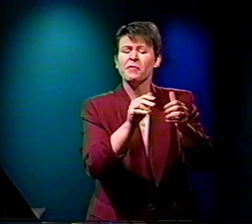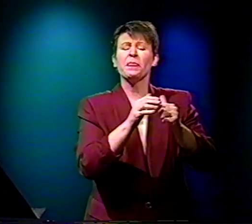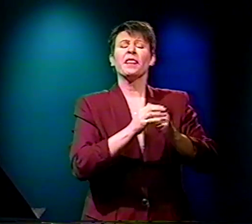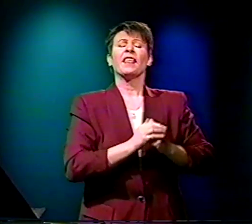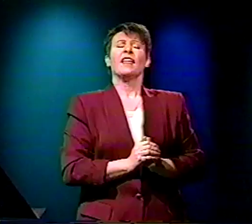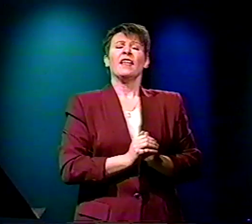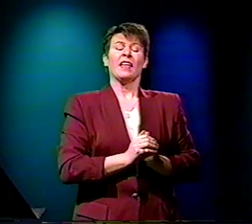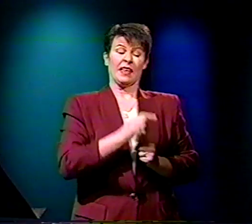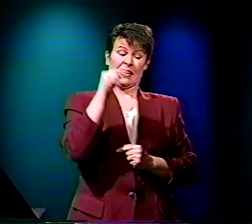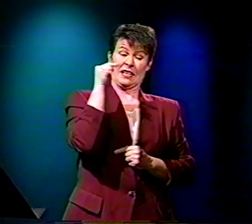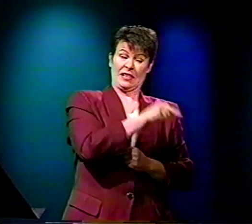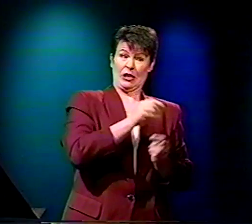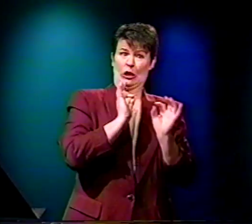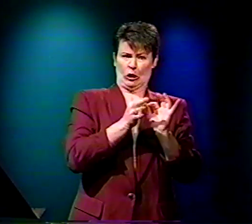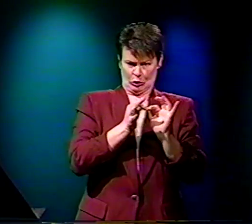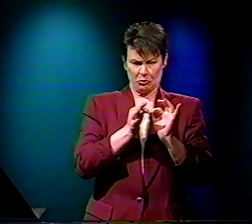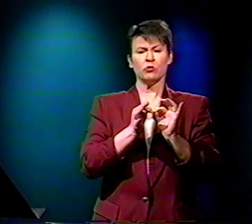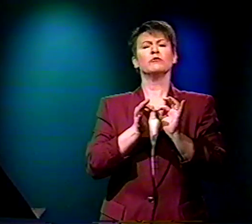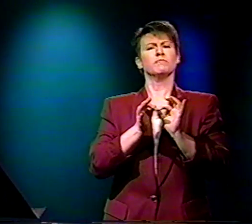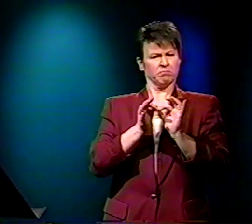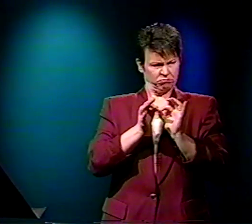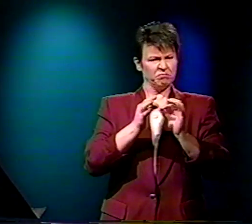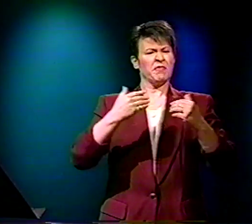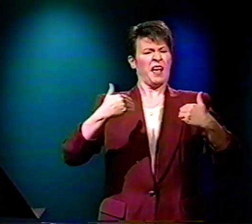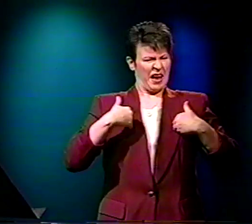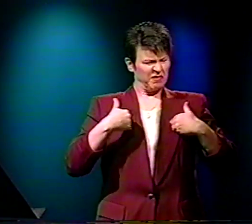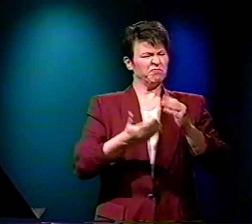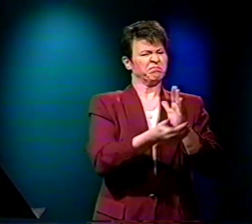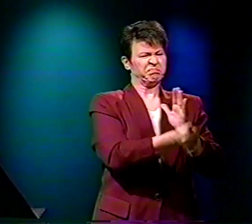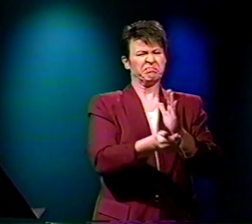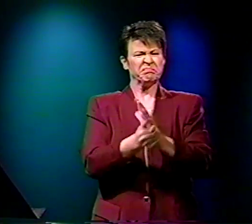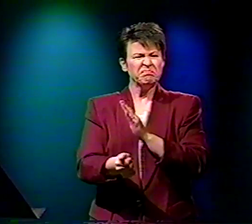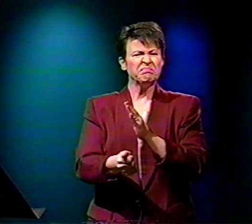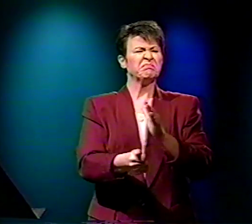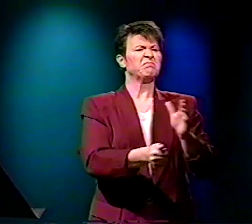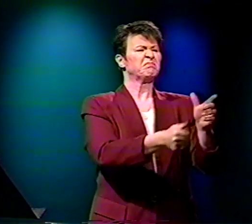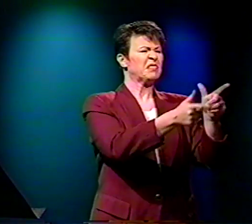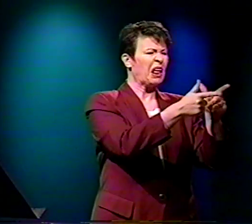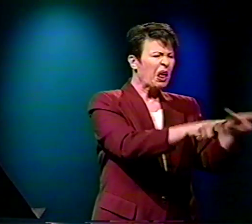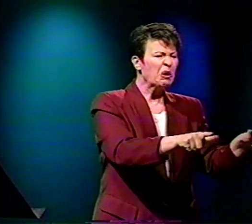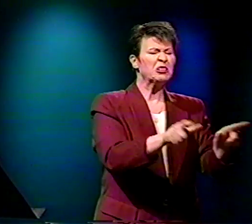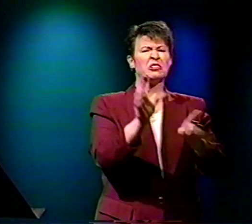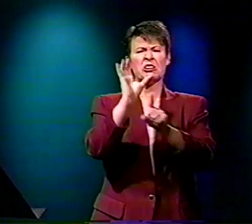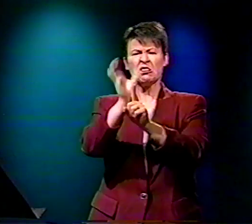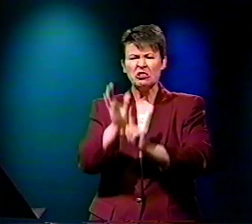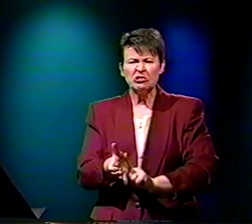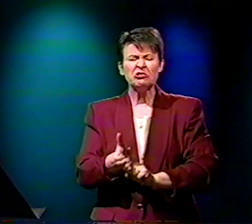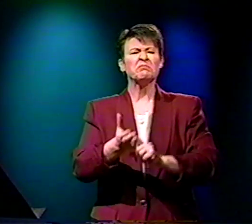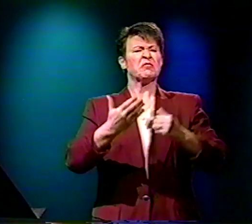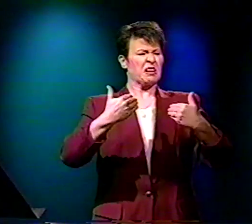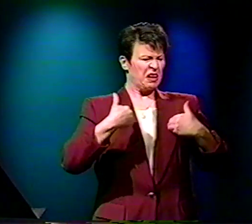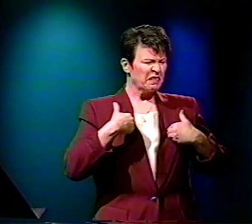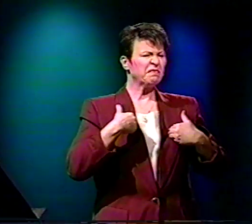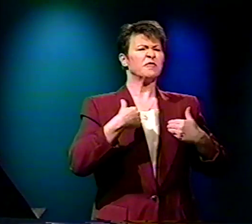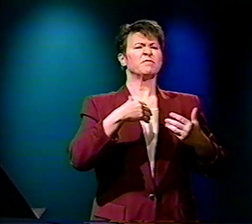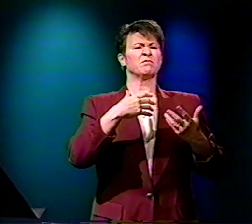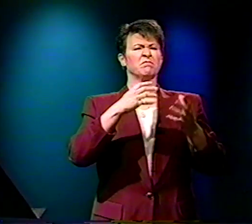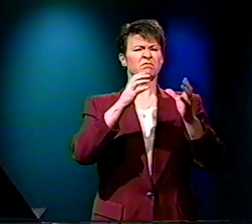bank. Now the interpreter has abilities to address language and